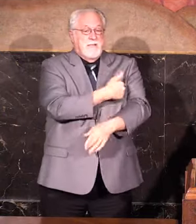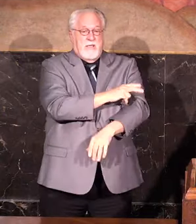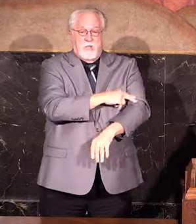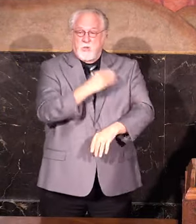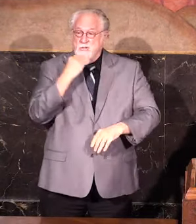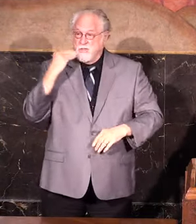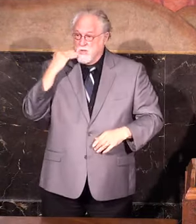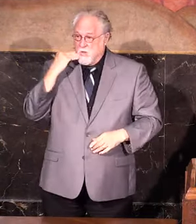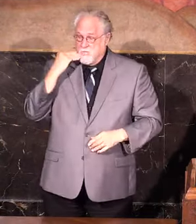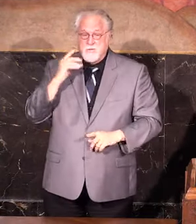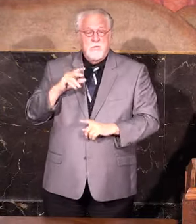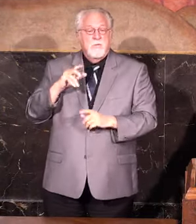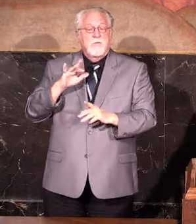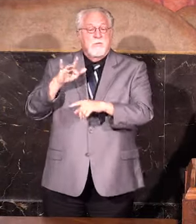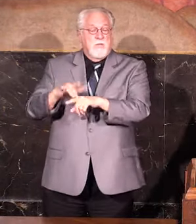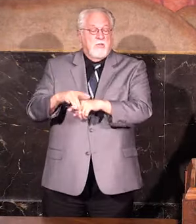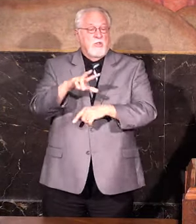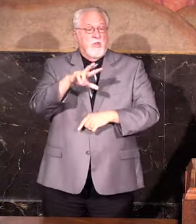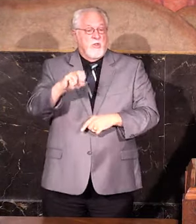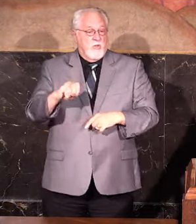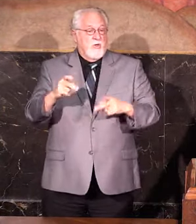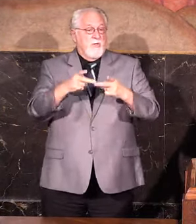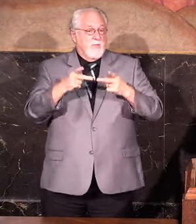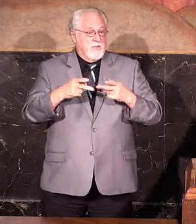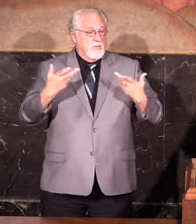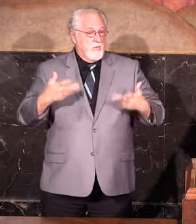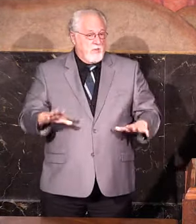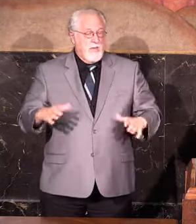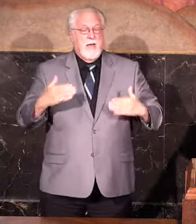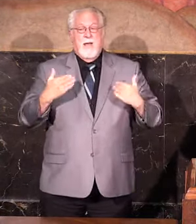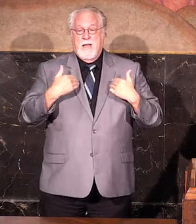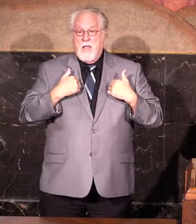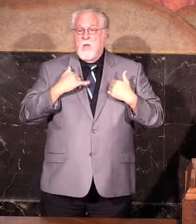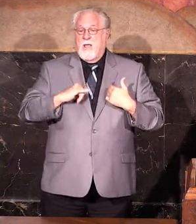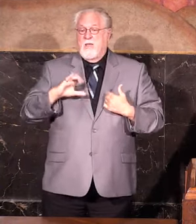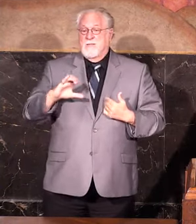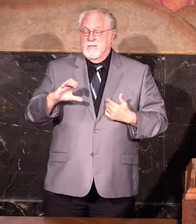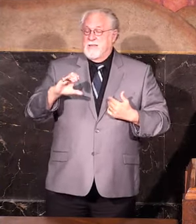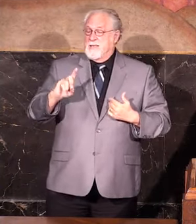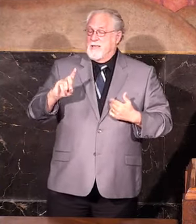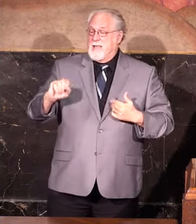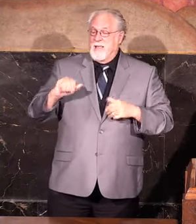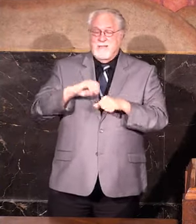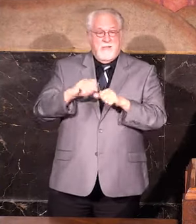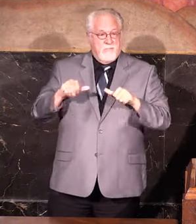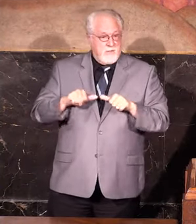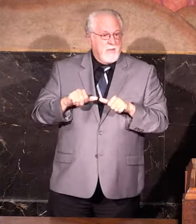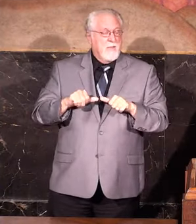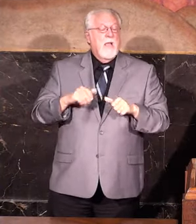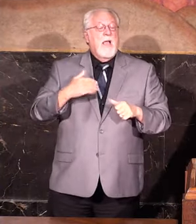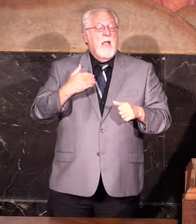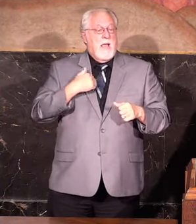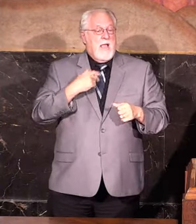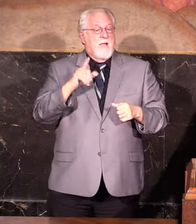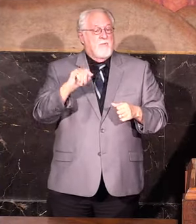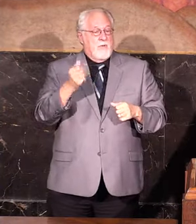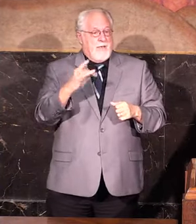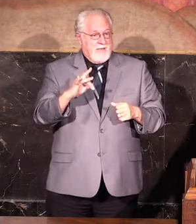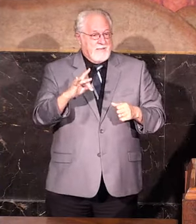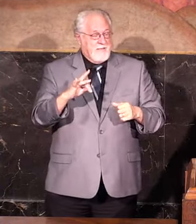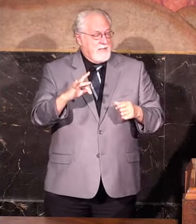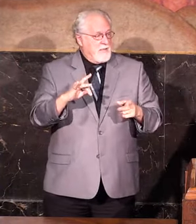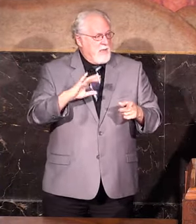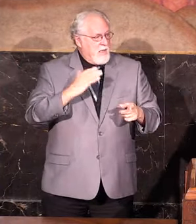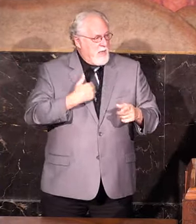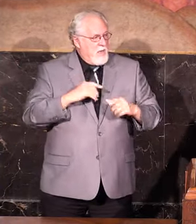we've been into 30 facilities doing testing already. Now that we have the CEAs in place, we have 28 teams that will be available to us to deploy to our